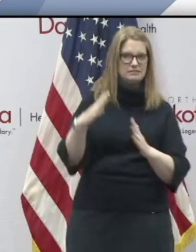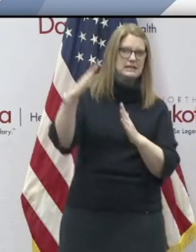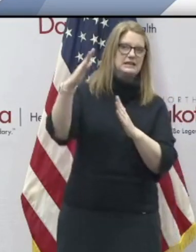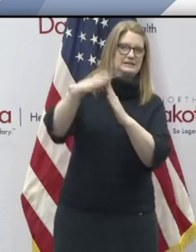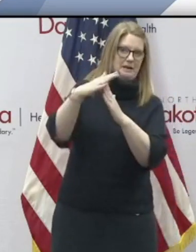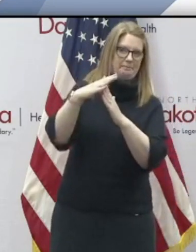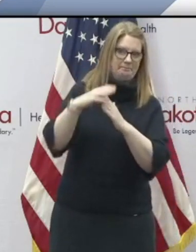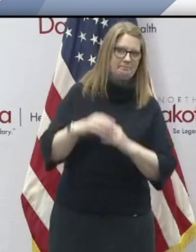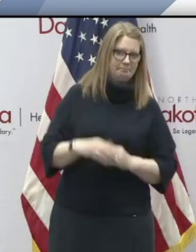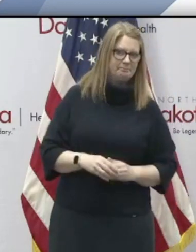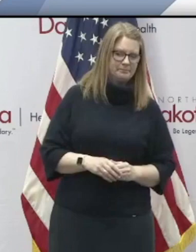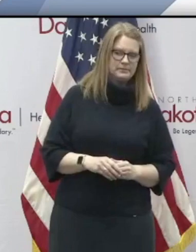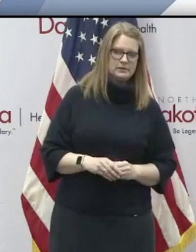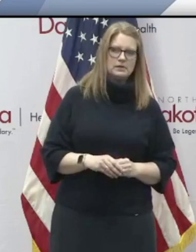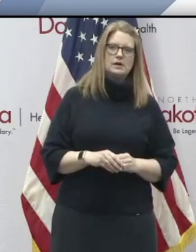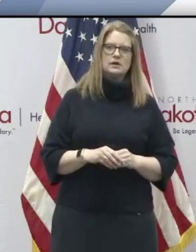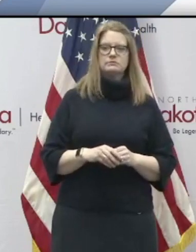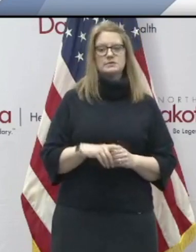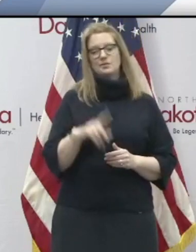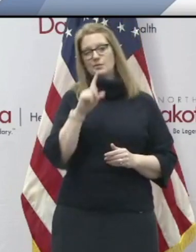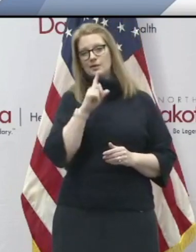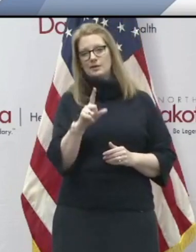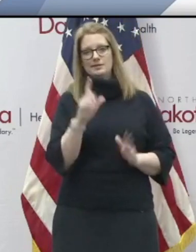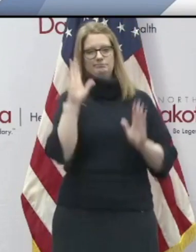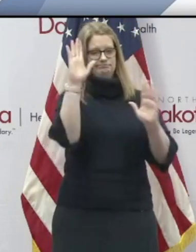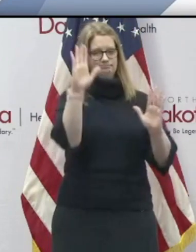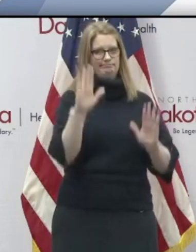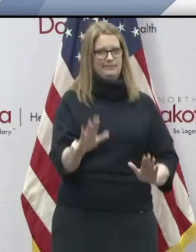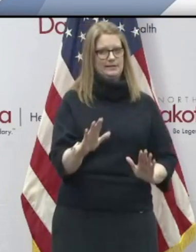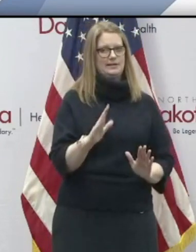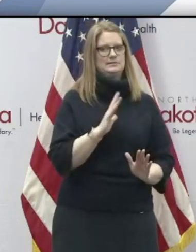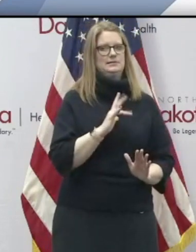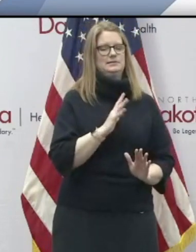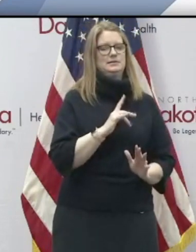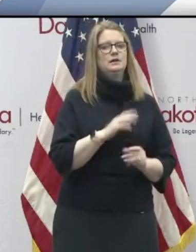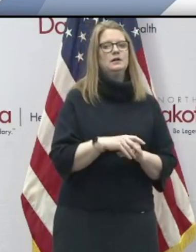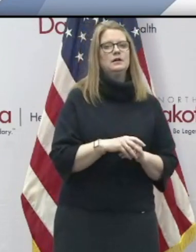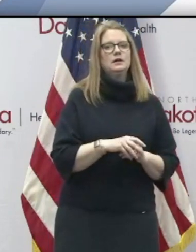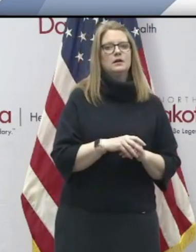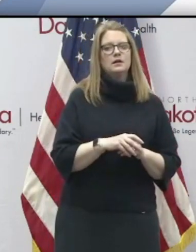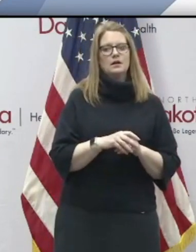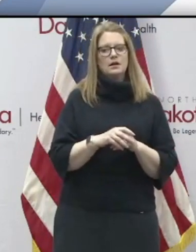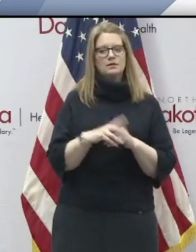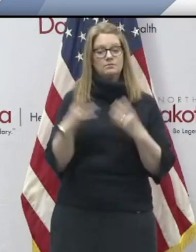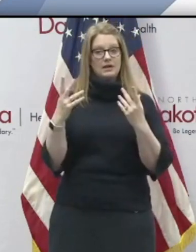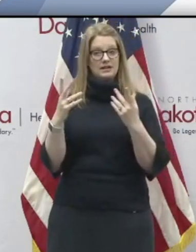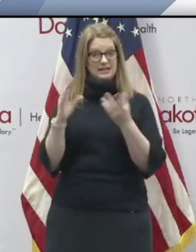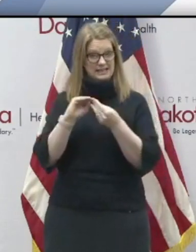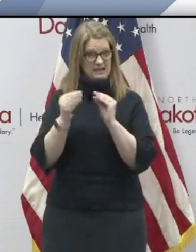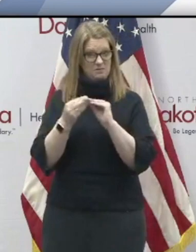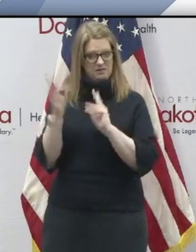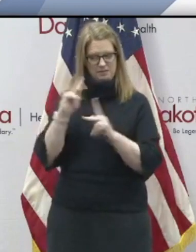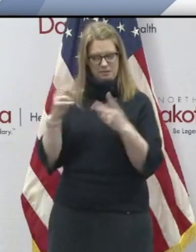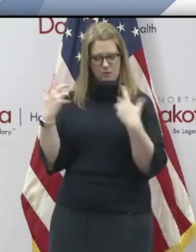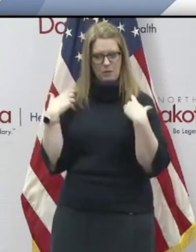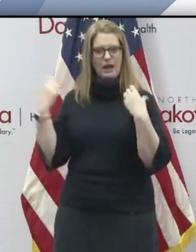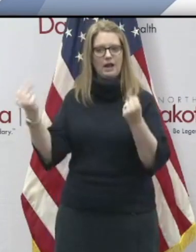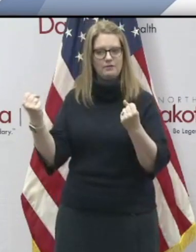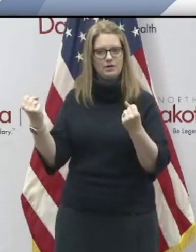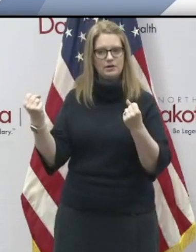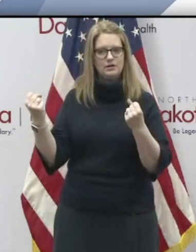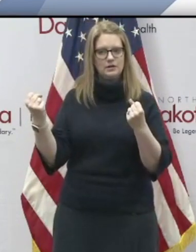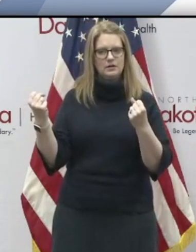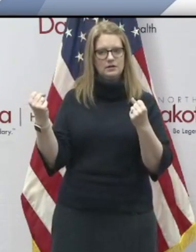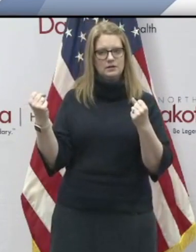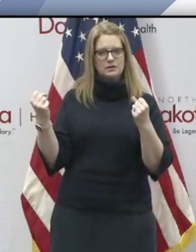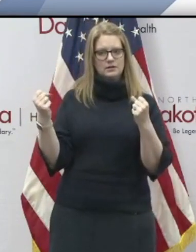becoming positive. So that's fantastic. And then also in terms of recovered, we have a headline on